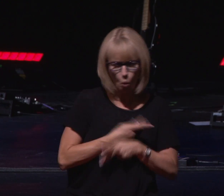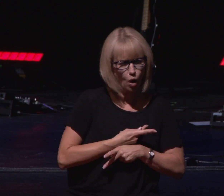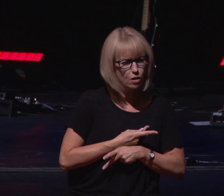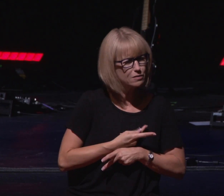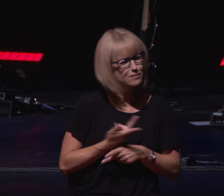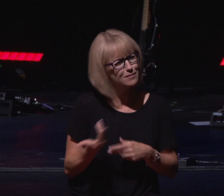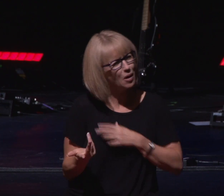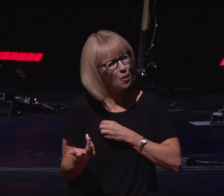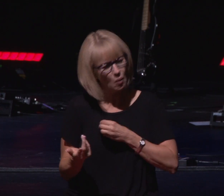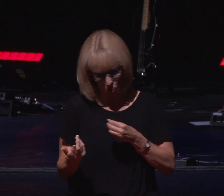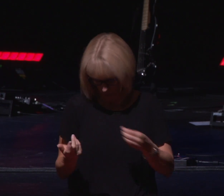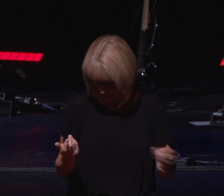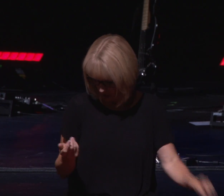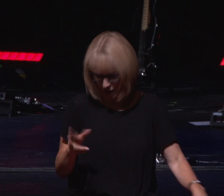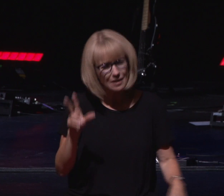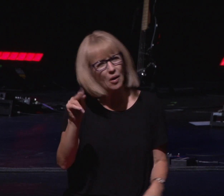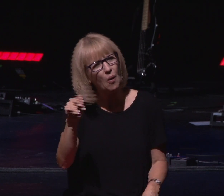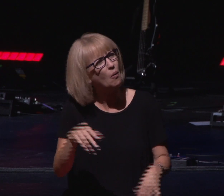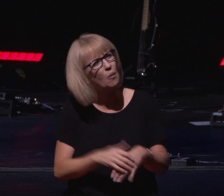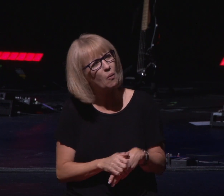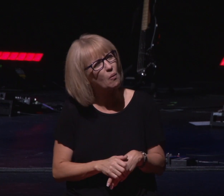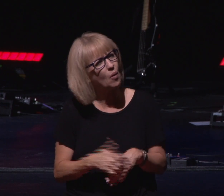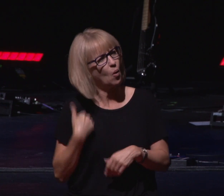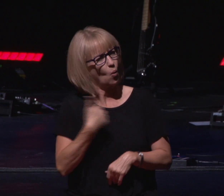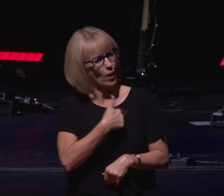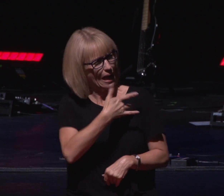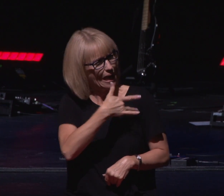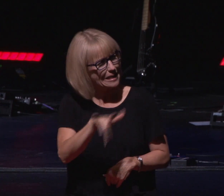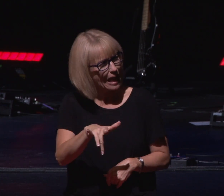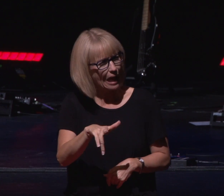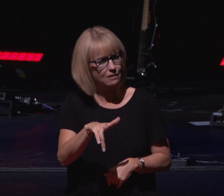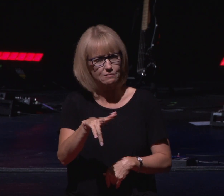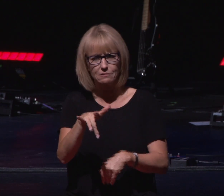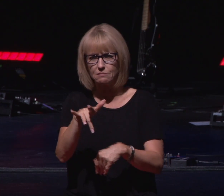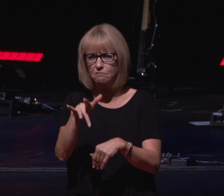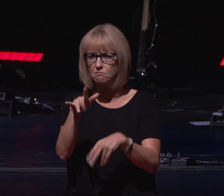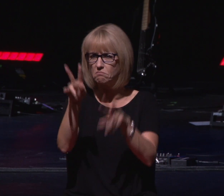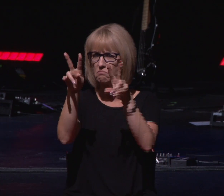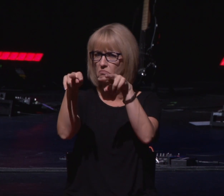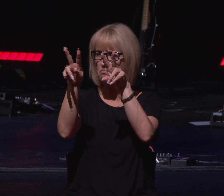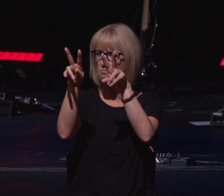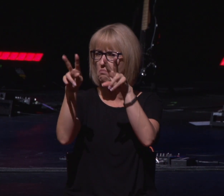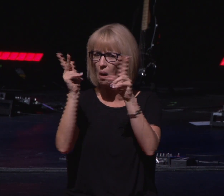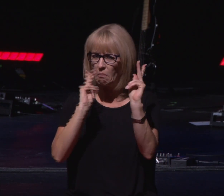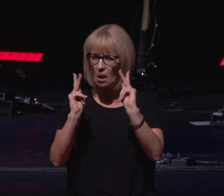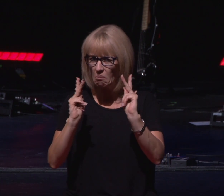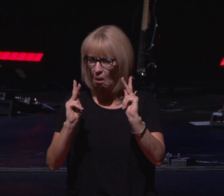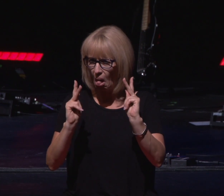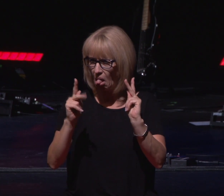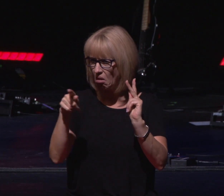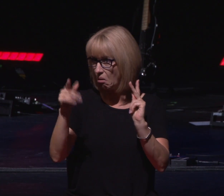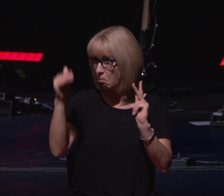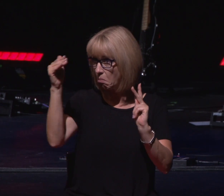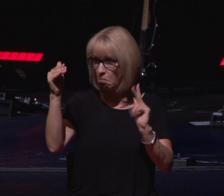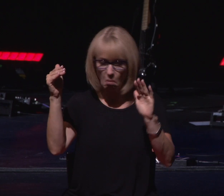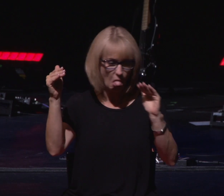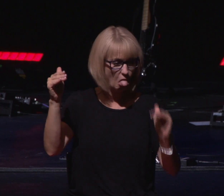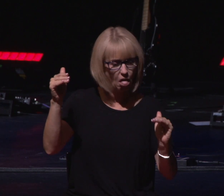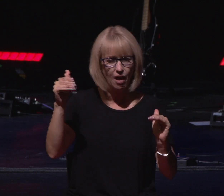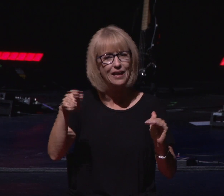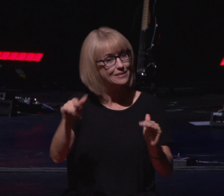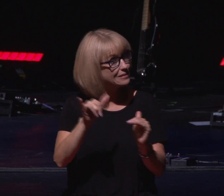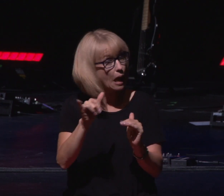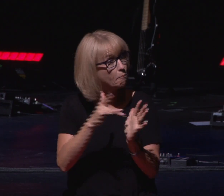else. But we size people up. We see it in the Bible. We're going to give you some examples today in the Bible. Well, let's look at a couple